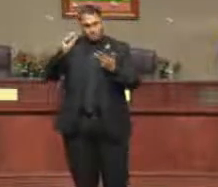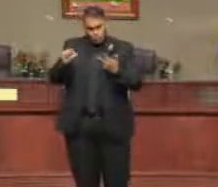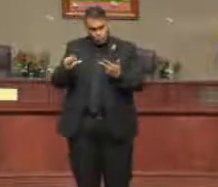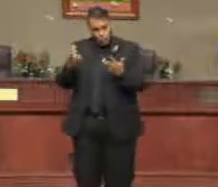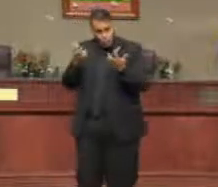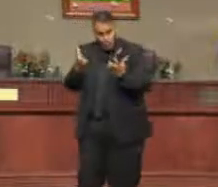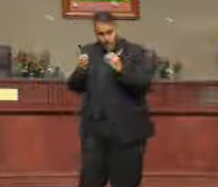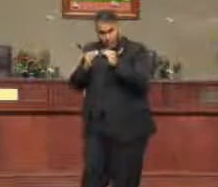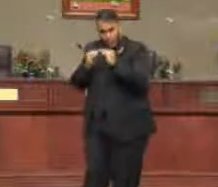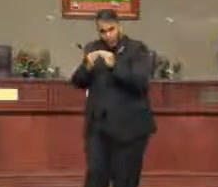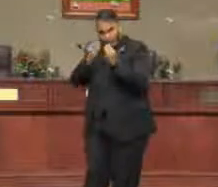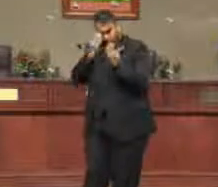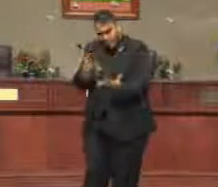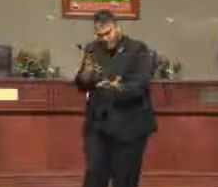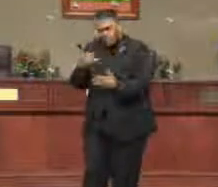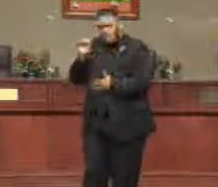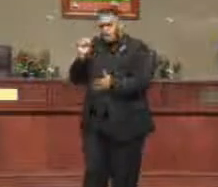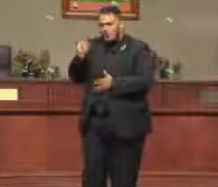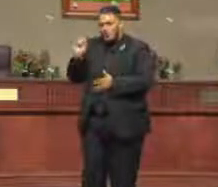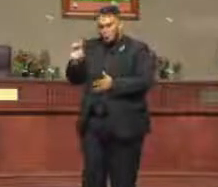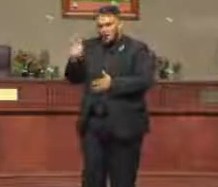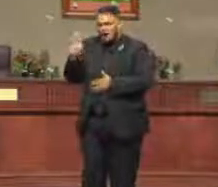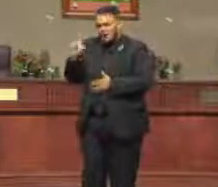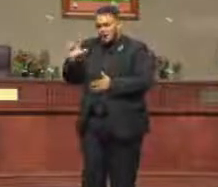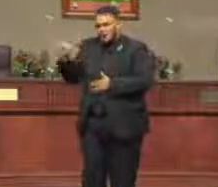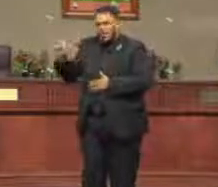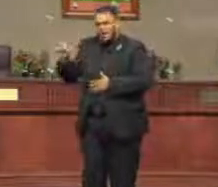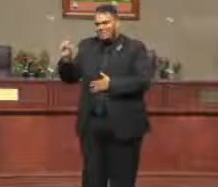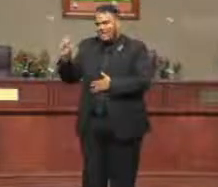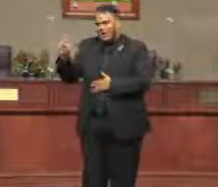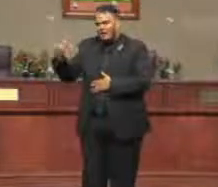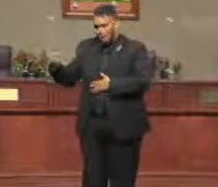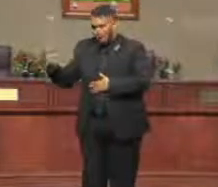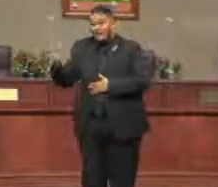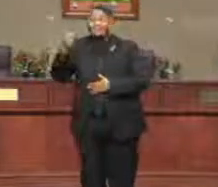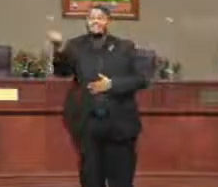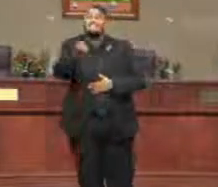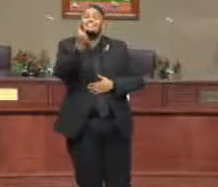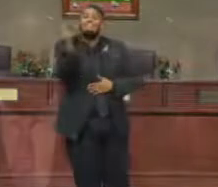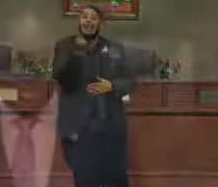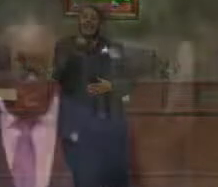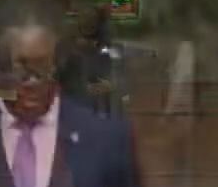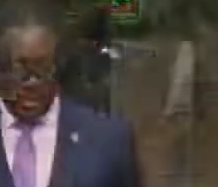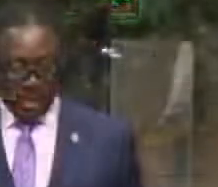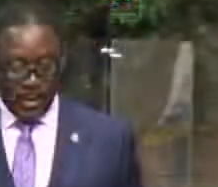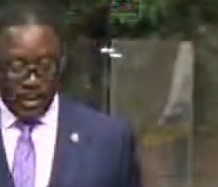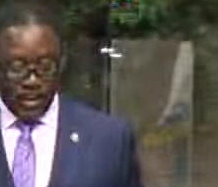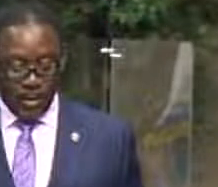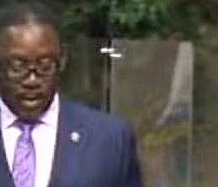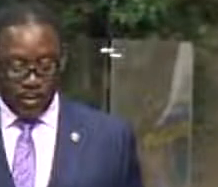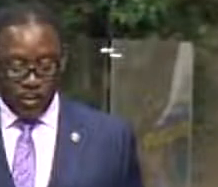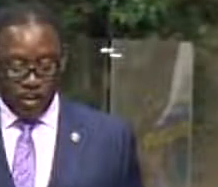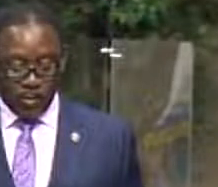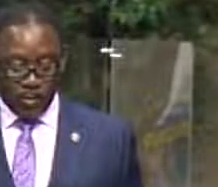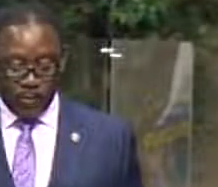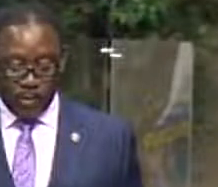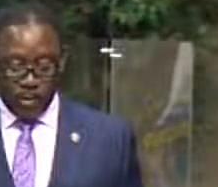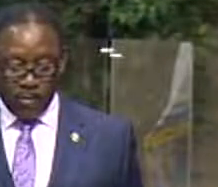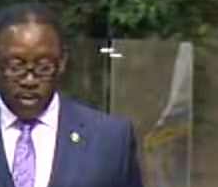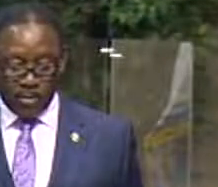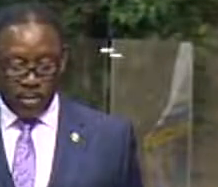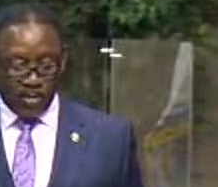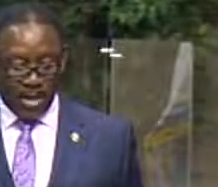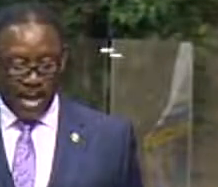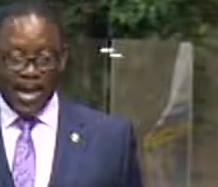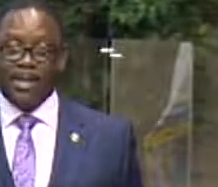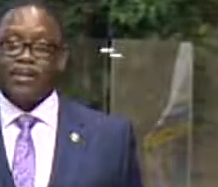oneblood.org for information. Saturday is National HIV Testing Day. As you know, Central Florida